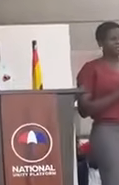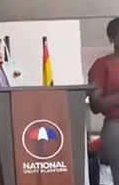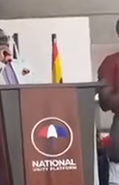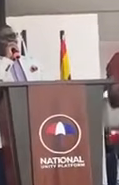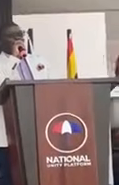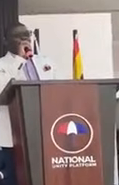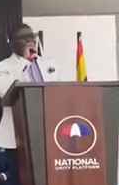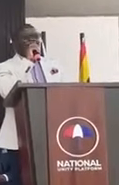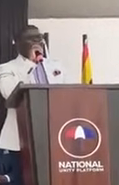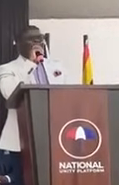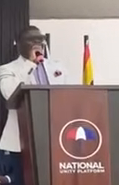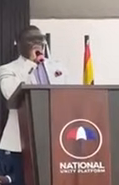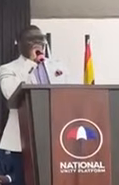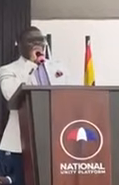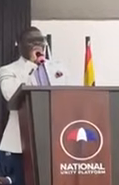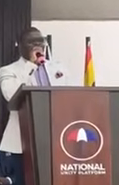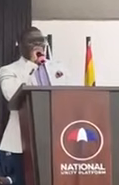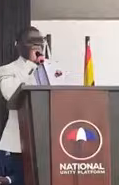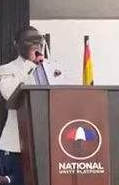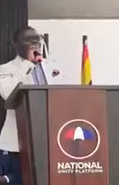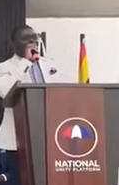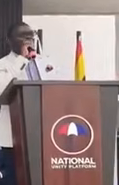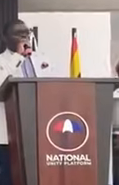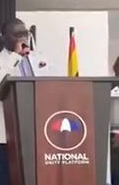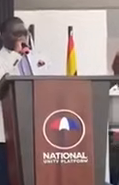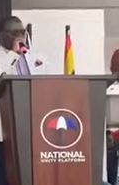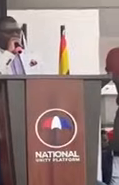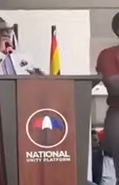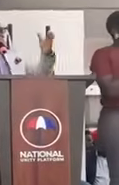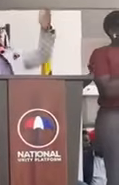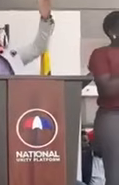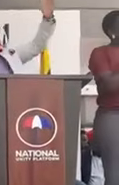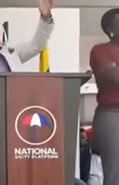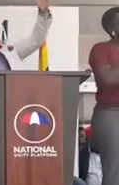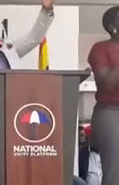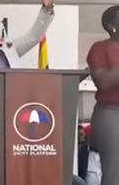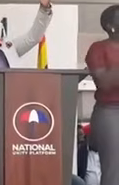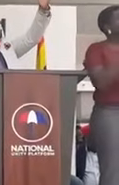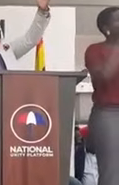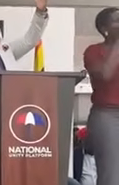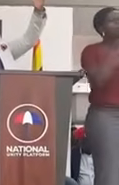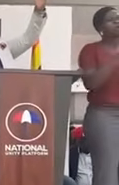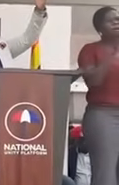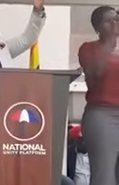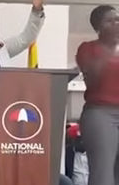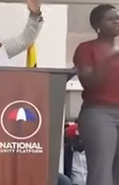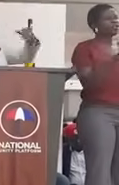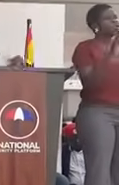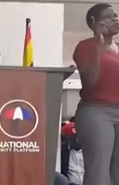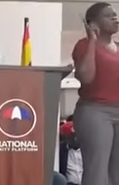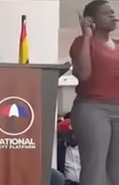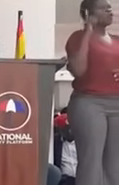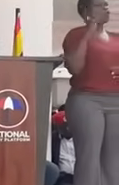He's just joined NUP. He's a very special person. Comrade Paul, we rise for the attention of this house.